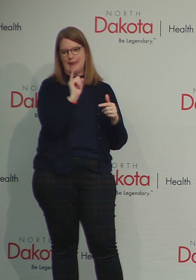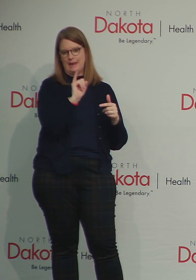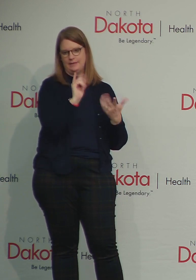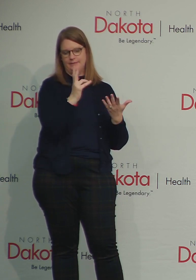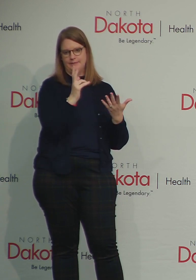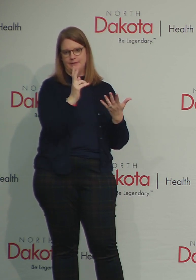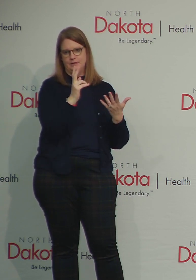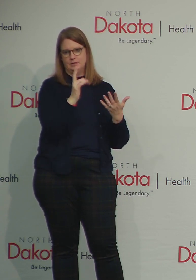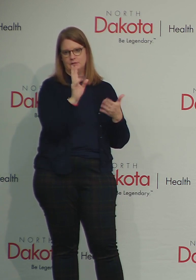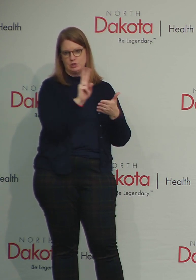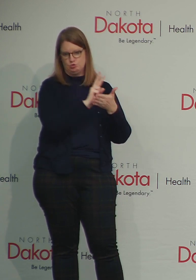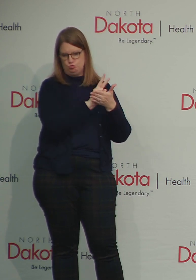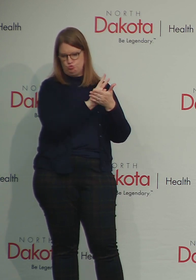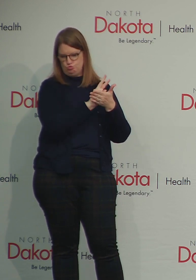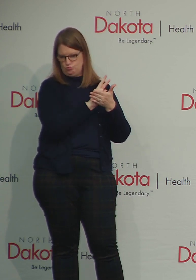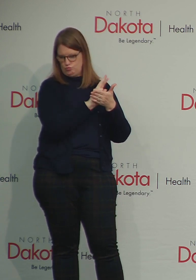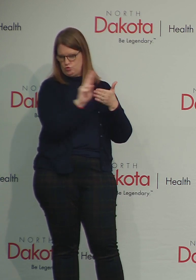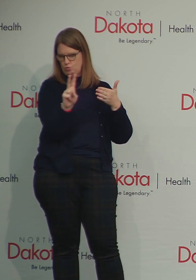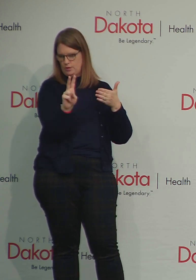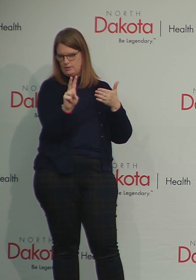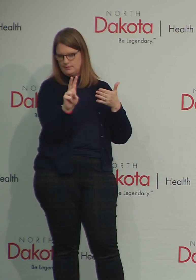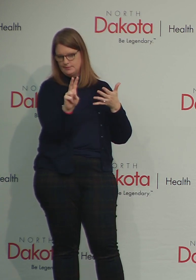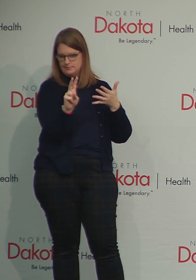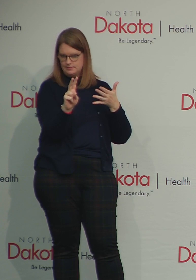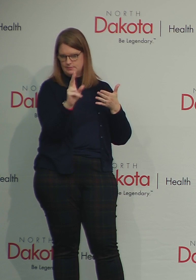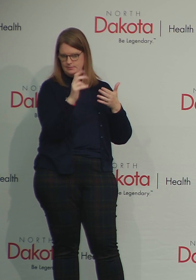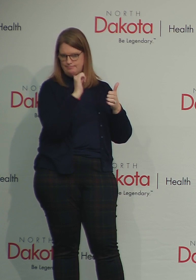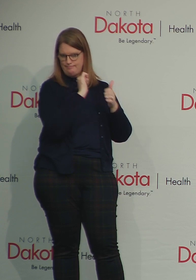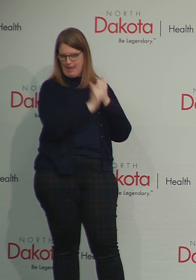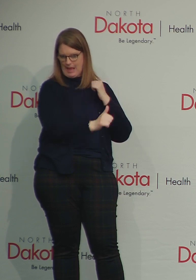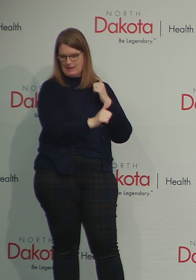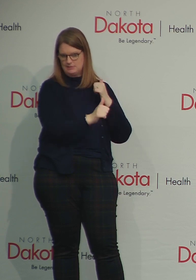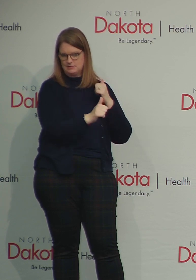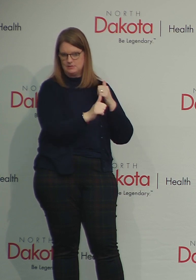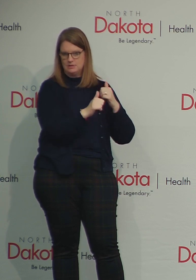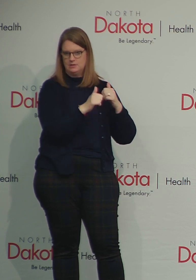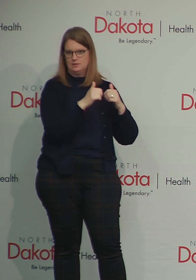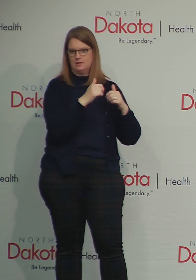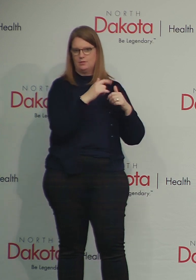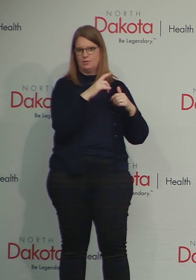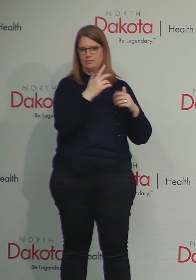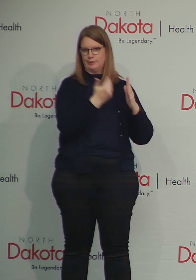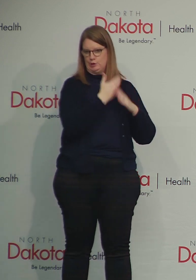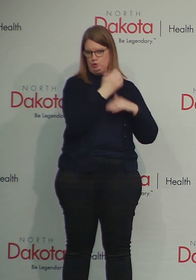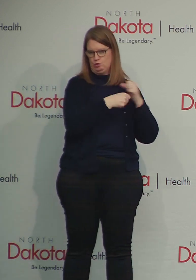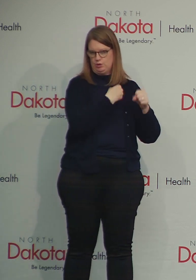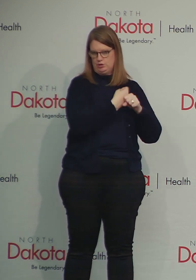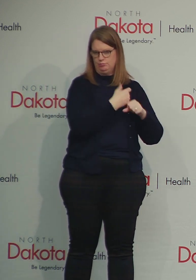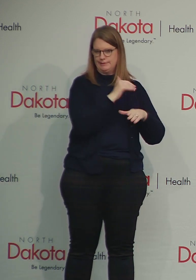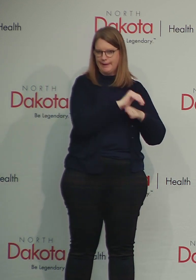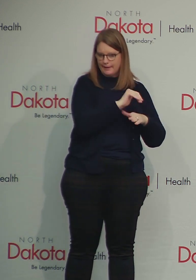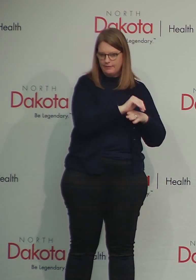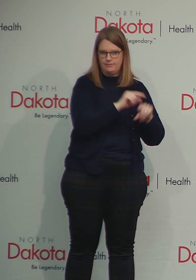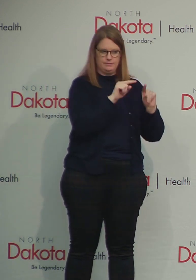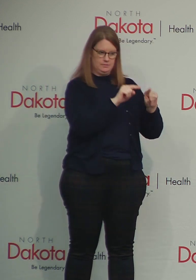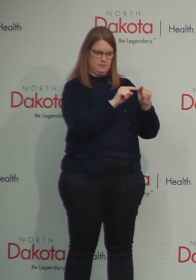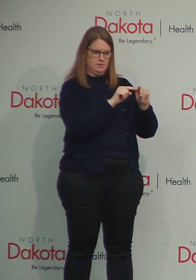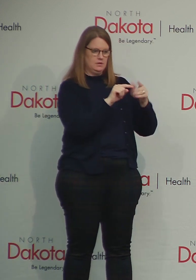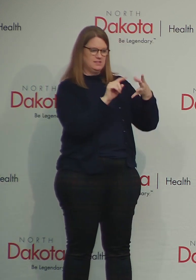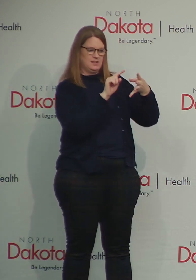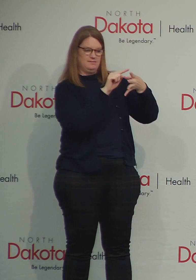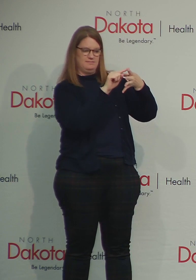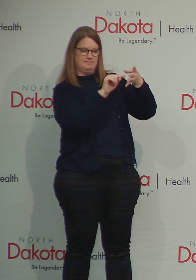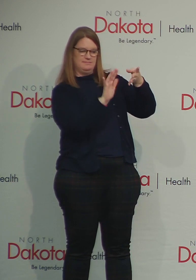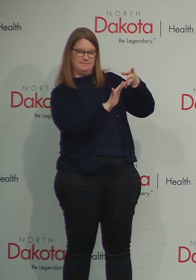two weeks and some weekends past the end of the holiday season. And the mask mandate is the